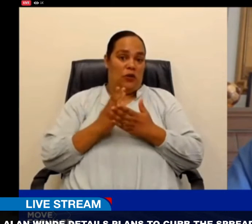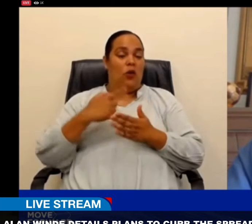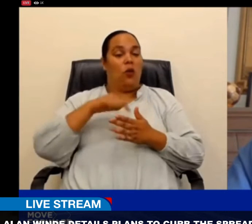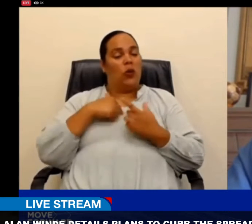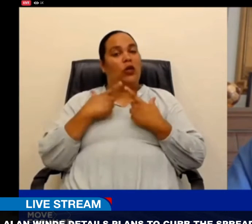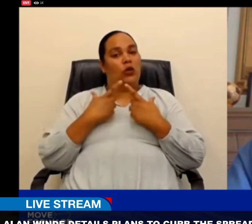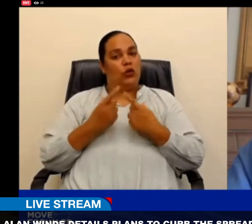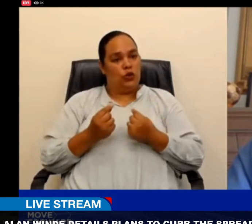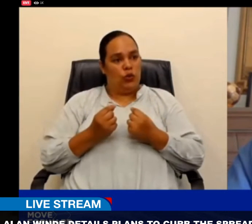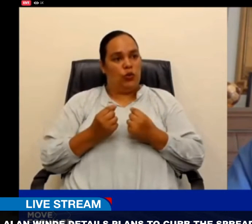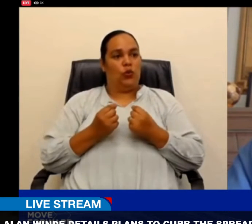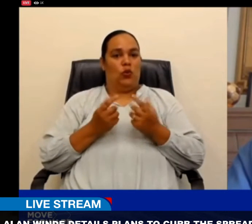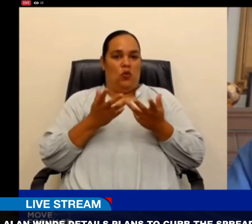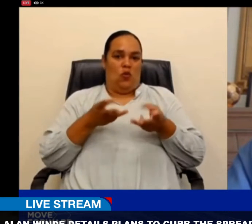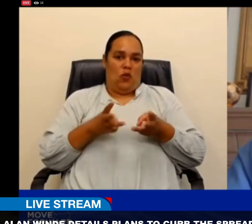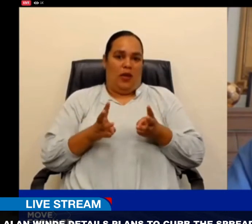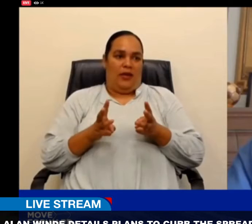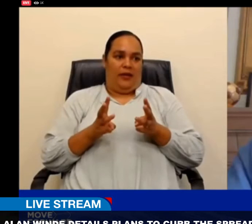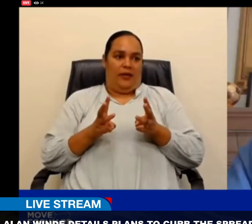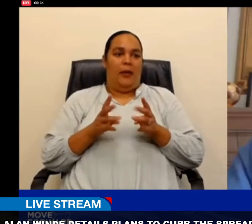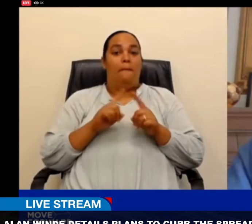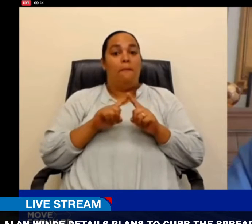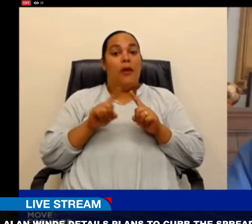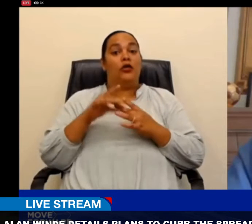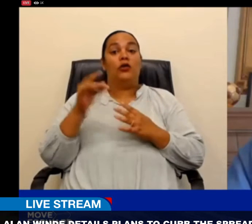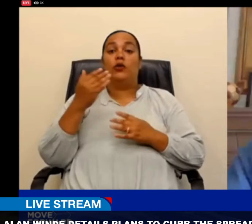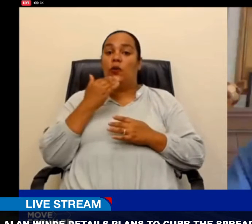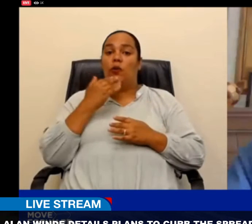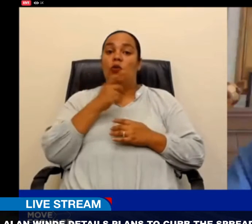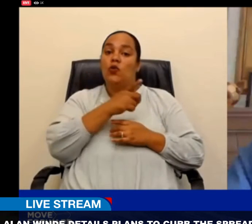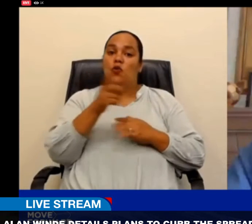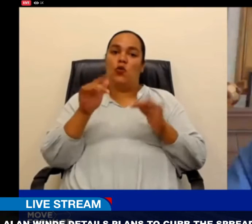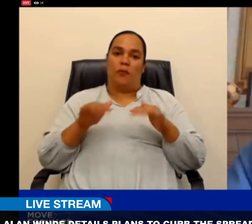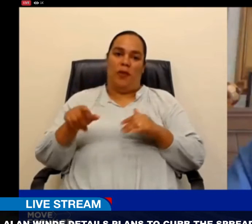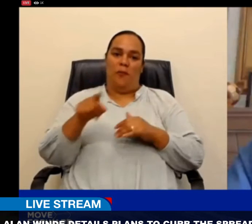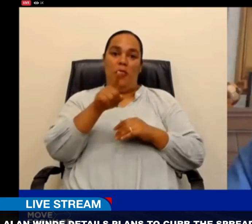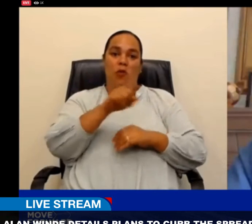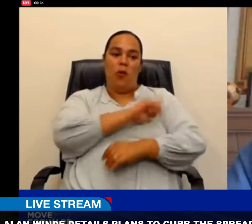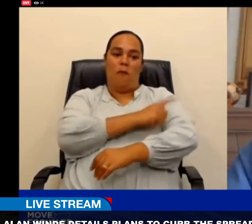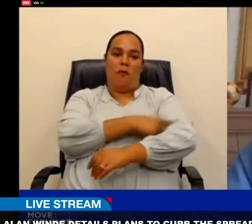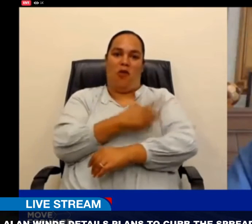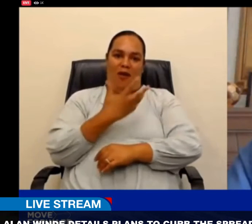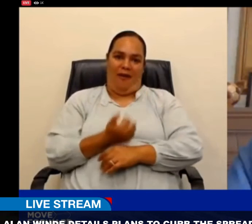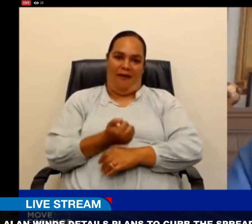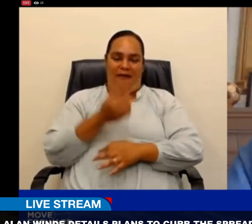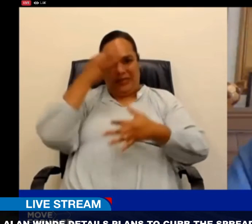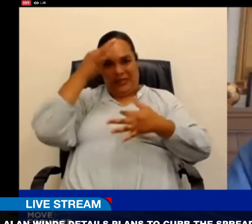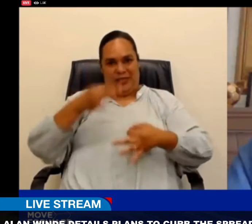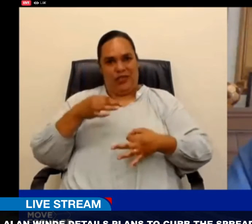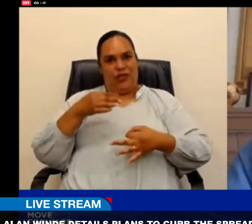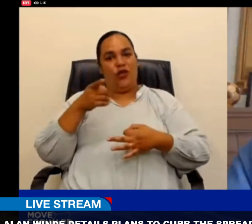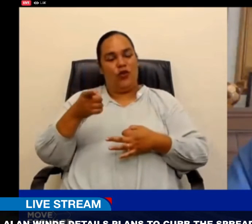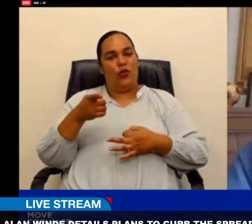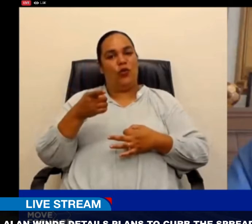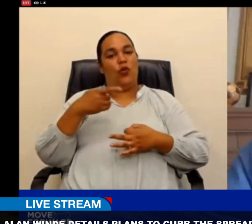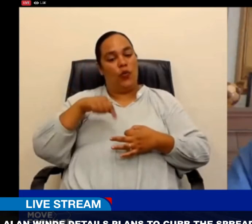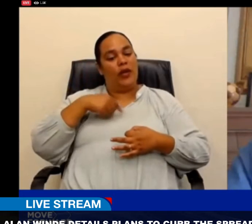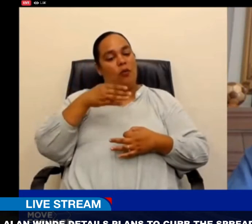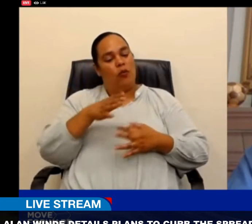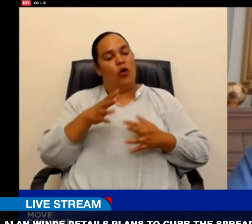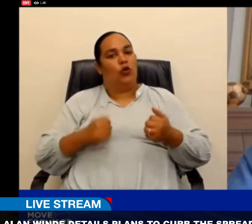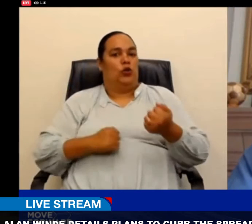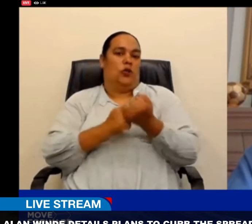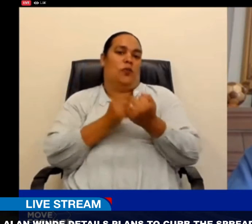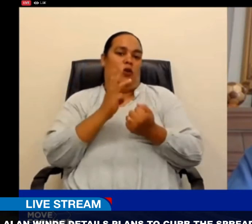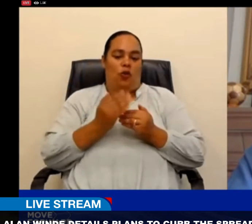in sync and in tune. It is up to you, the citizen. You have the power. And of course, we will be there to help you along the whole